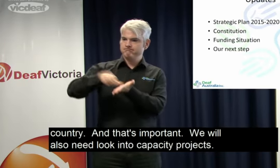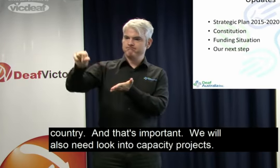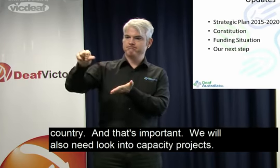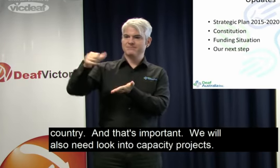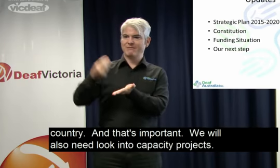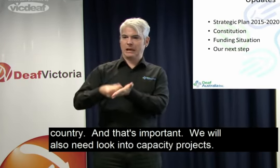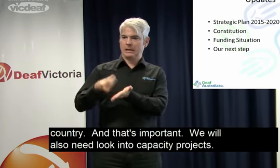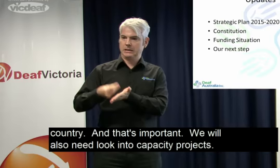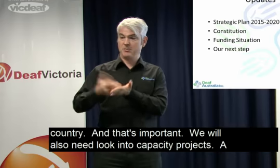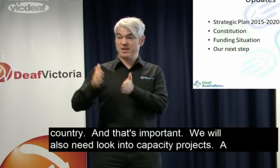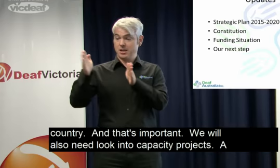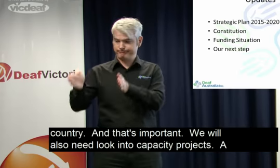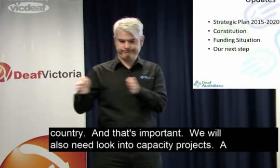support for one-off projects when you apply for funding.